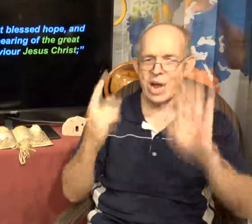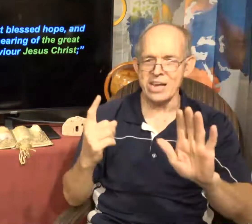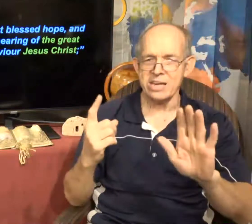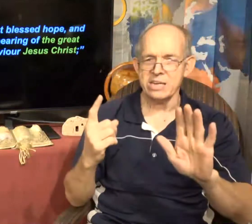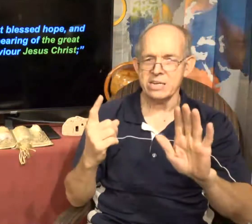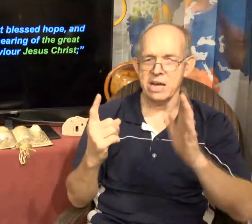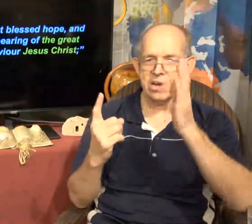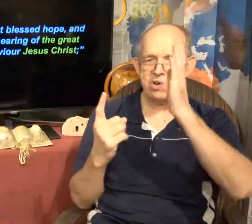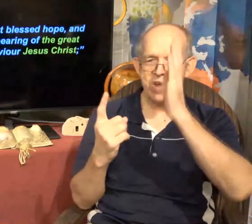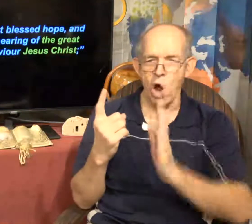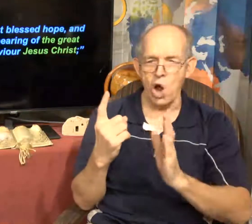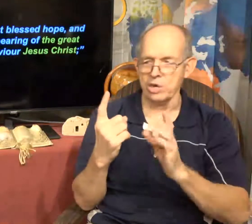great God